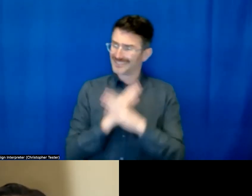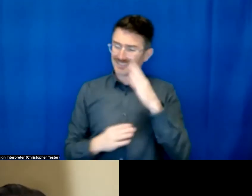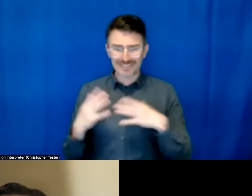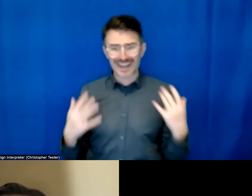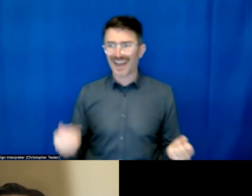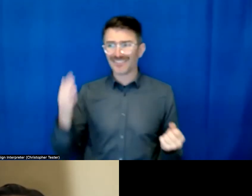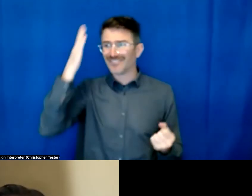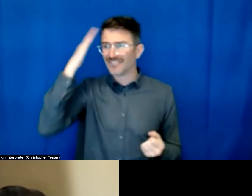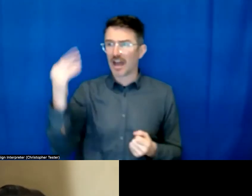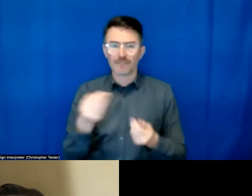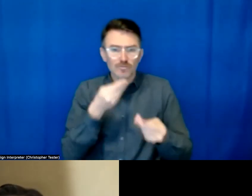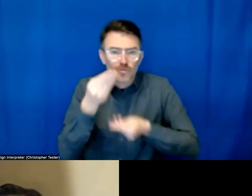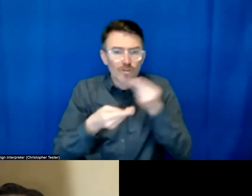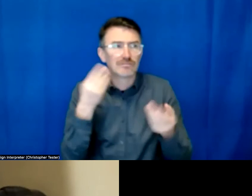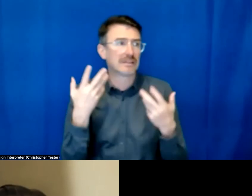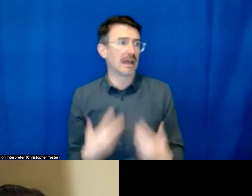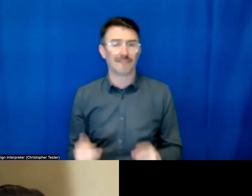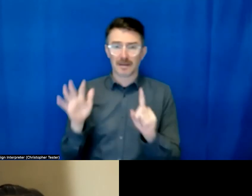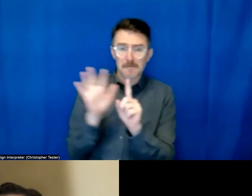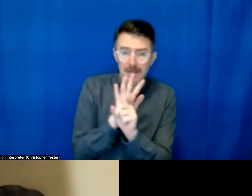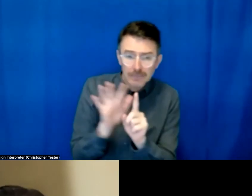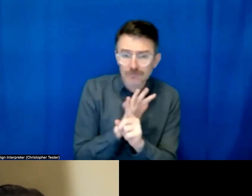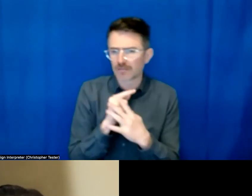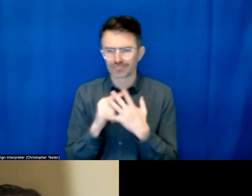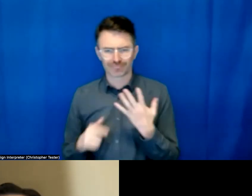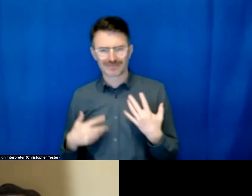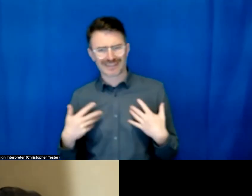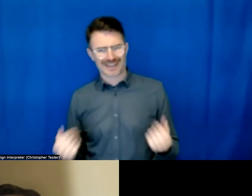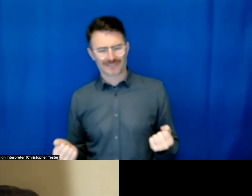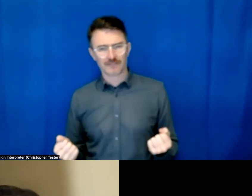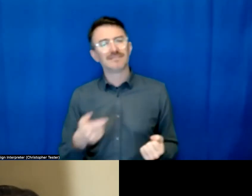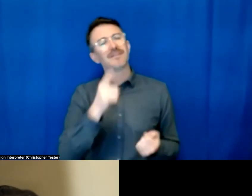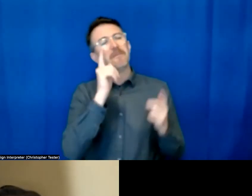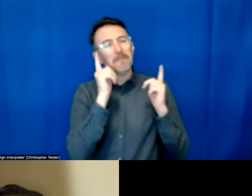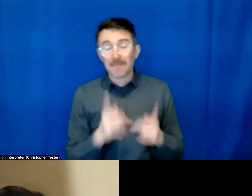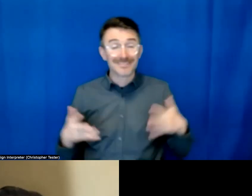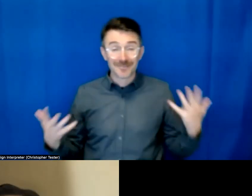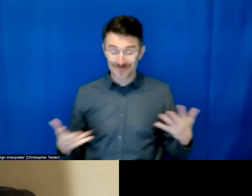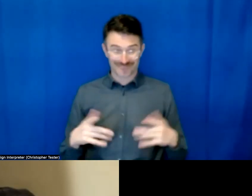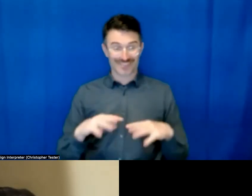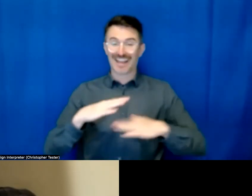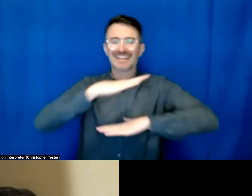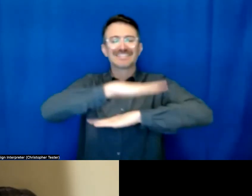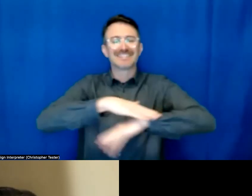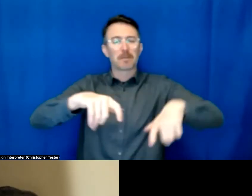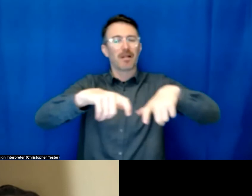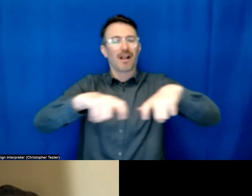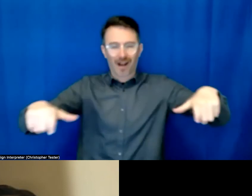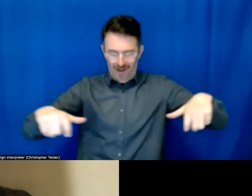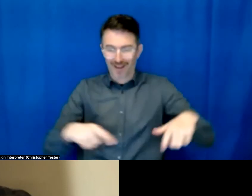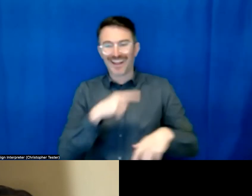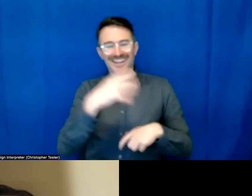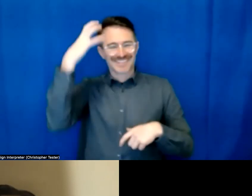to provide equitable, meaningful, safe, and accessible enabling environment. And